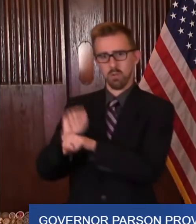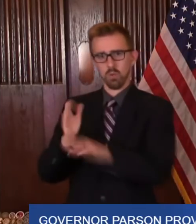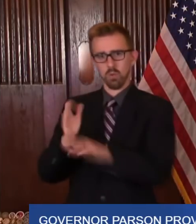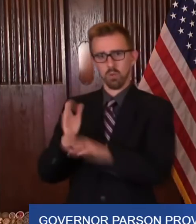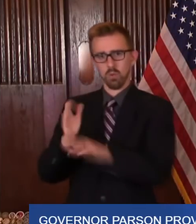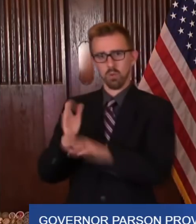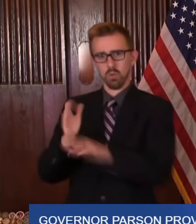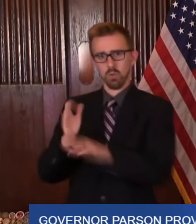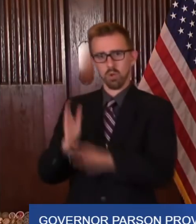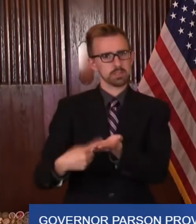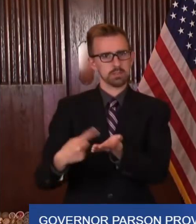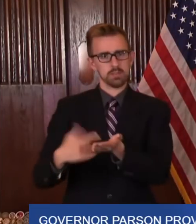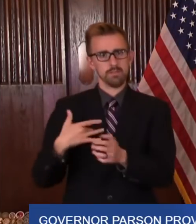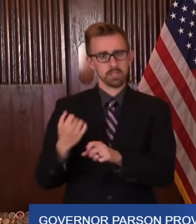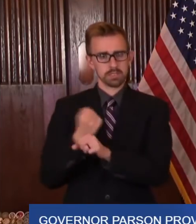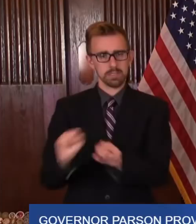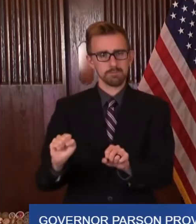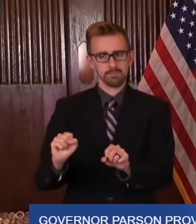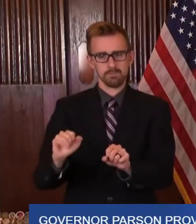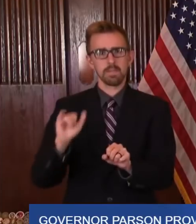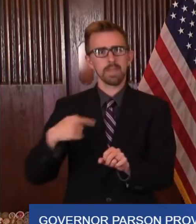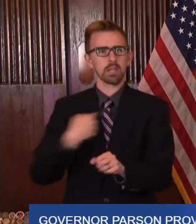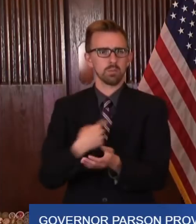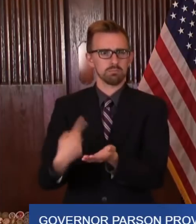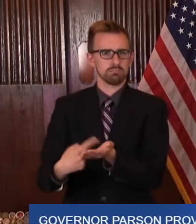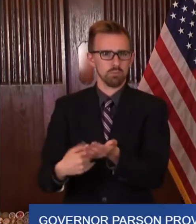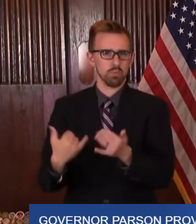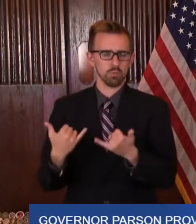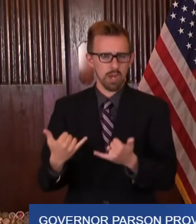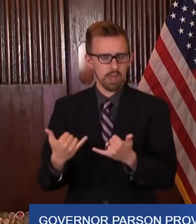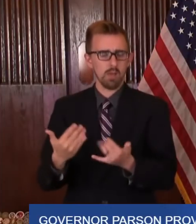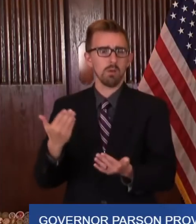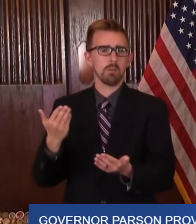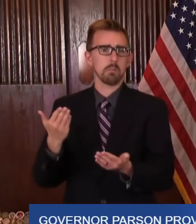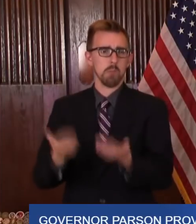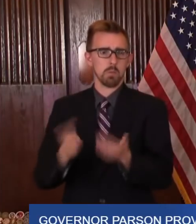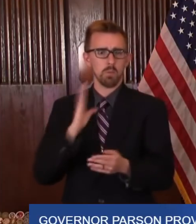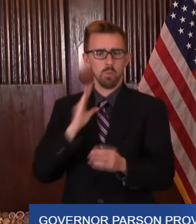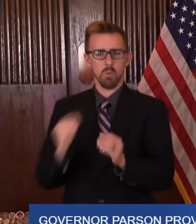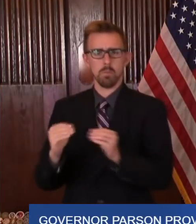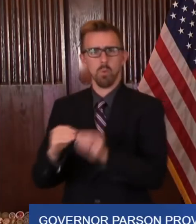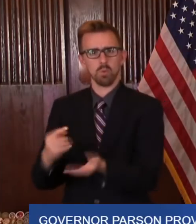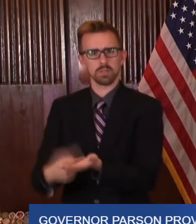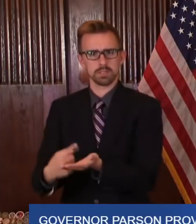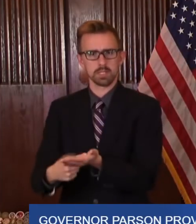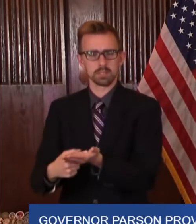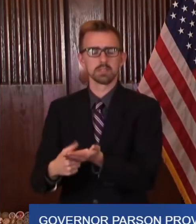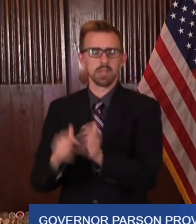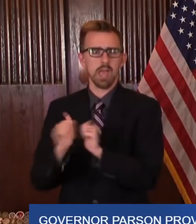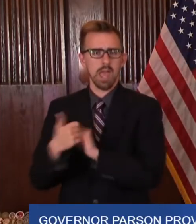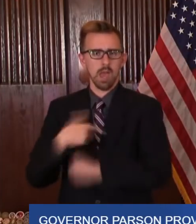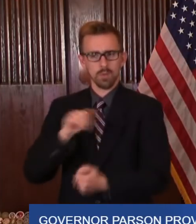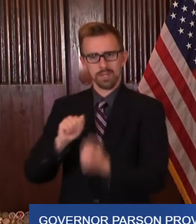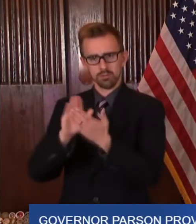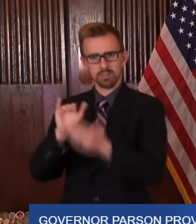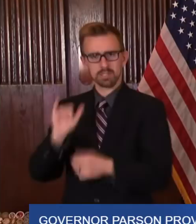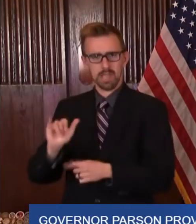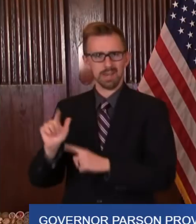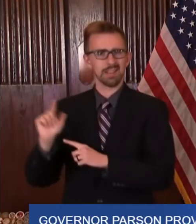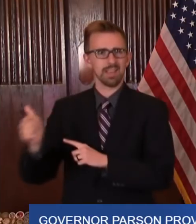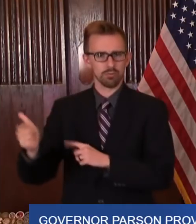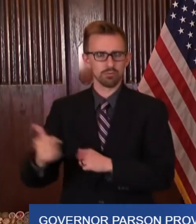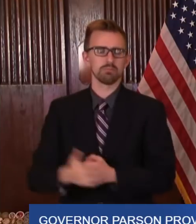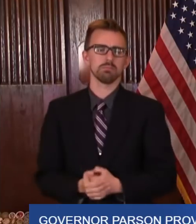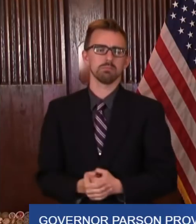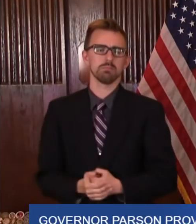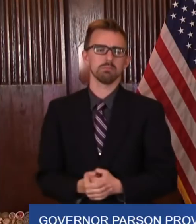to decide whether that's safe. That's a discussion we're having right now, and probably will be a further discussion on how we're going to address those issues, because we know